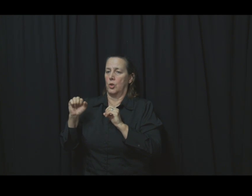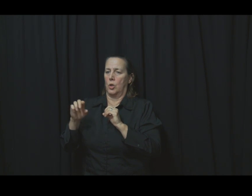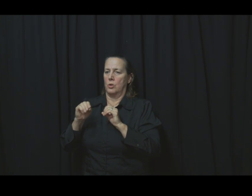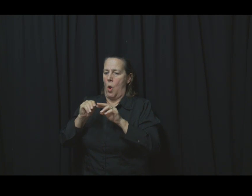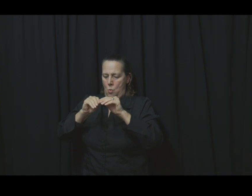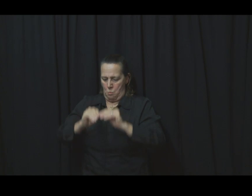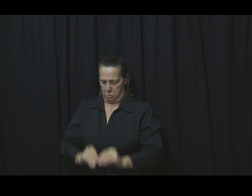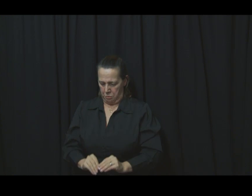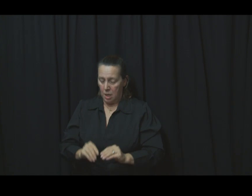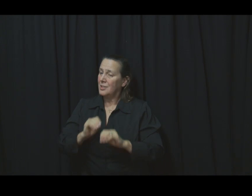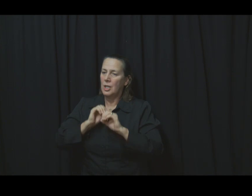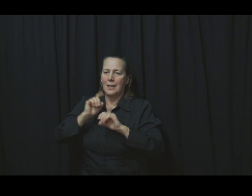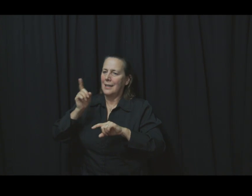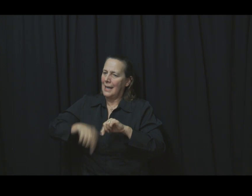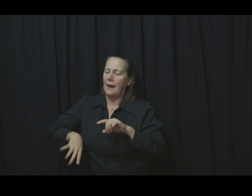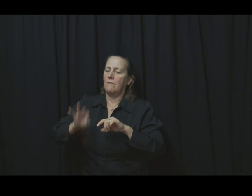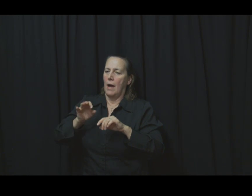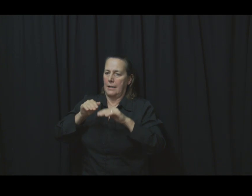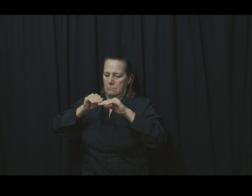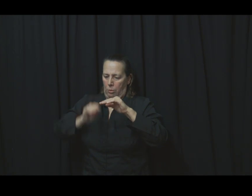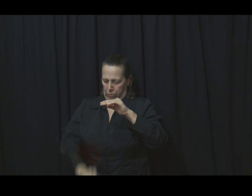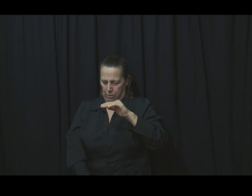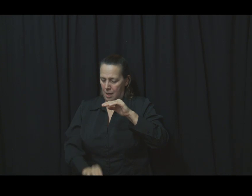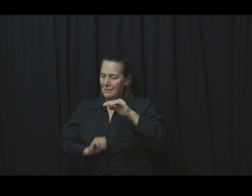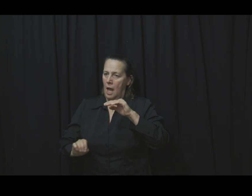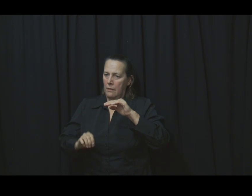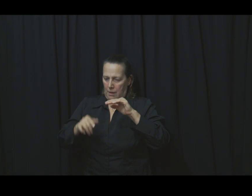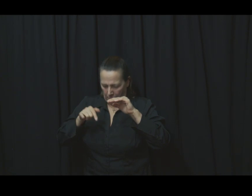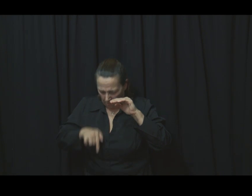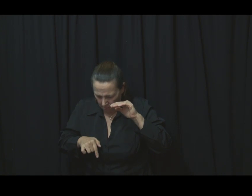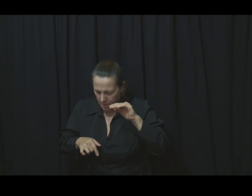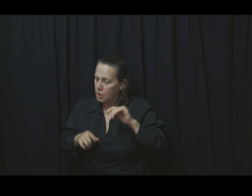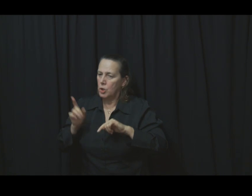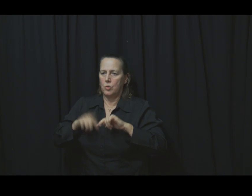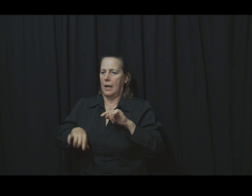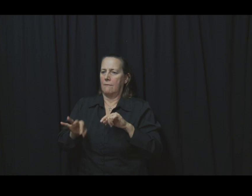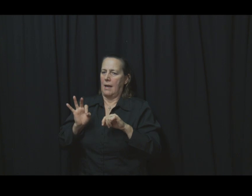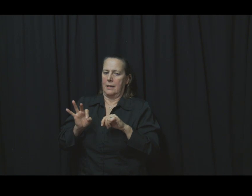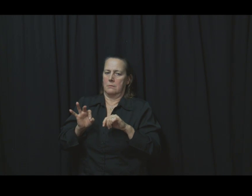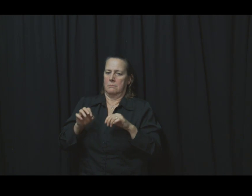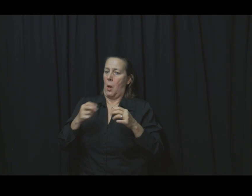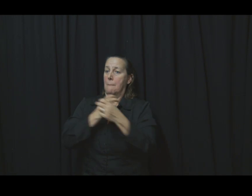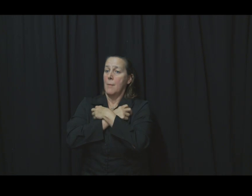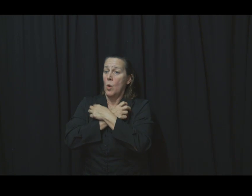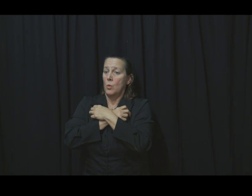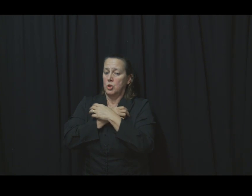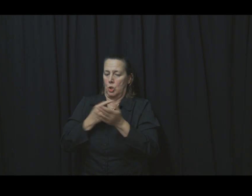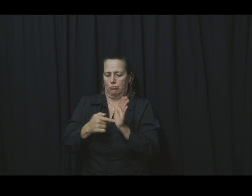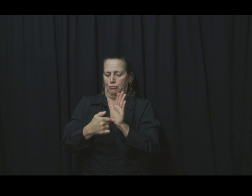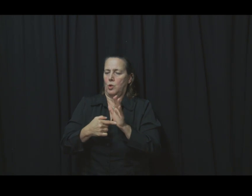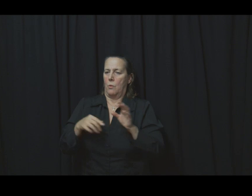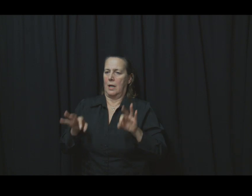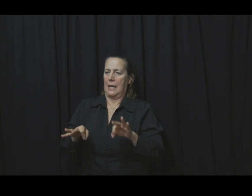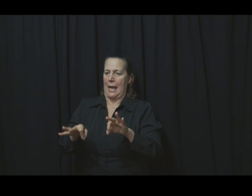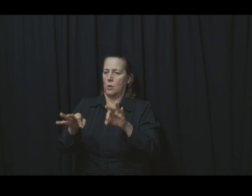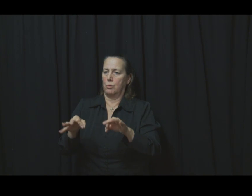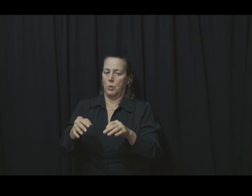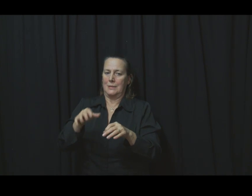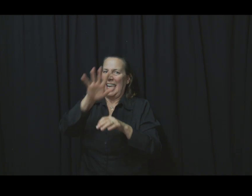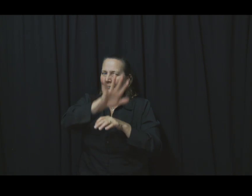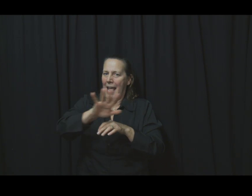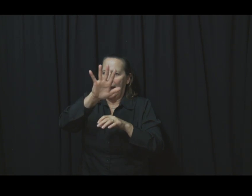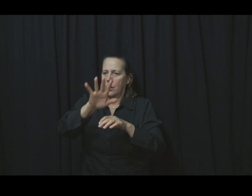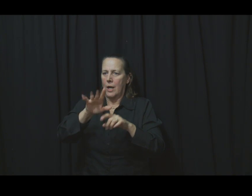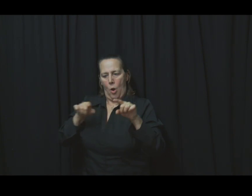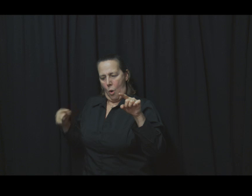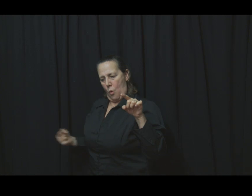Navy submarine. No one's ever detected any evidence of this, let alone any fossils of kangaroos. So your expectation is not